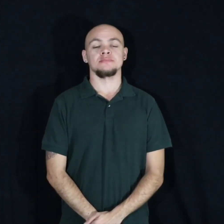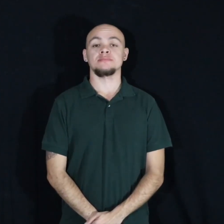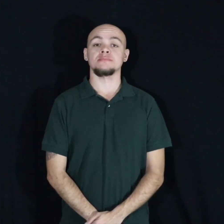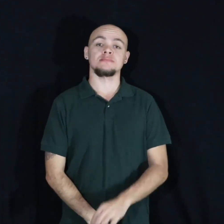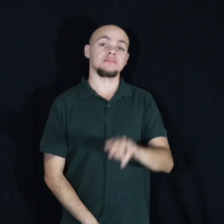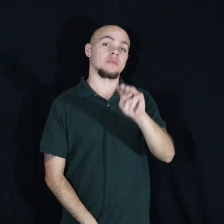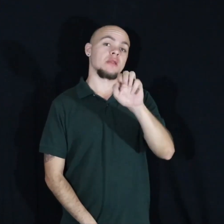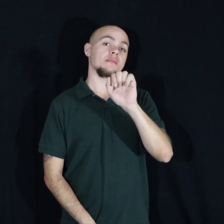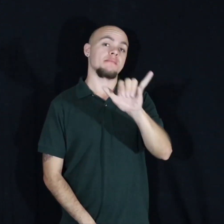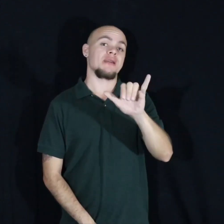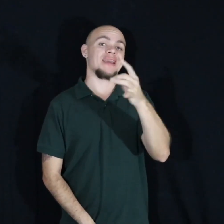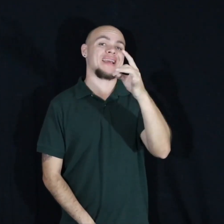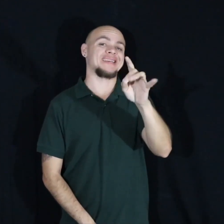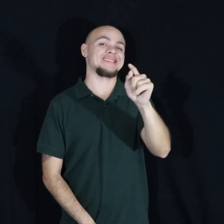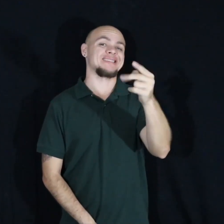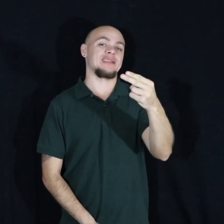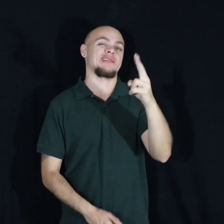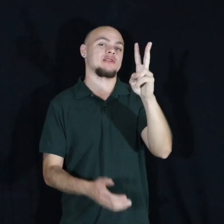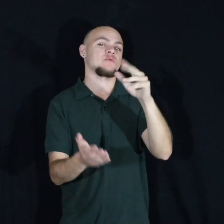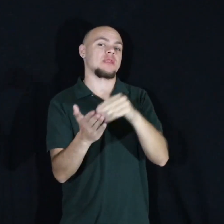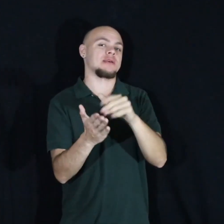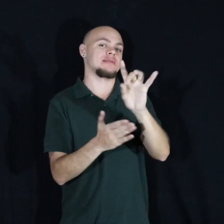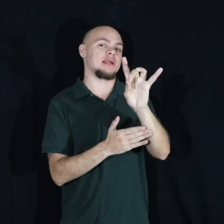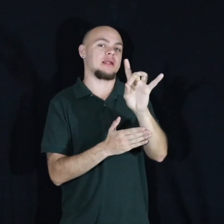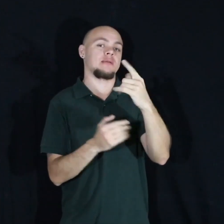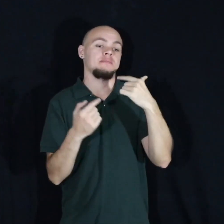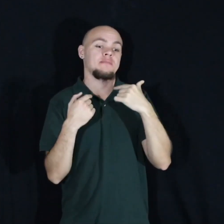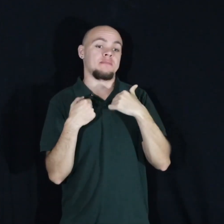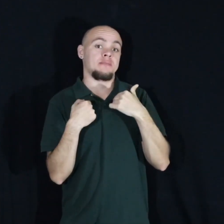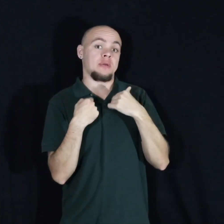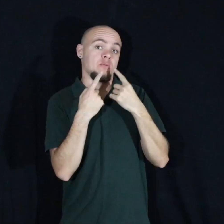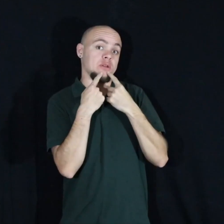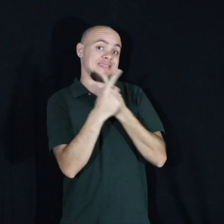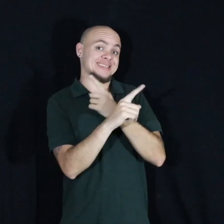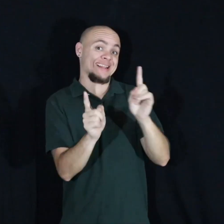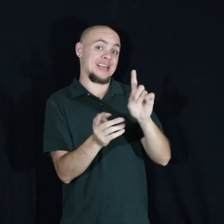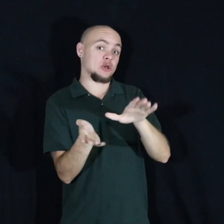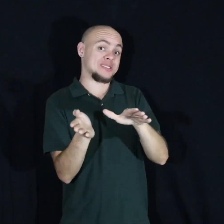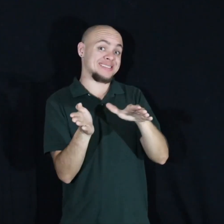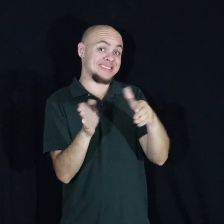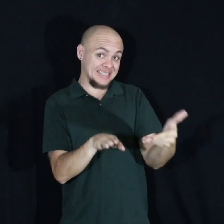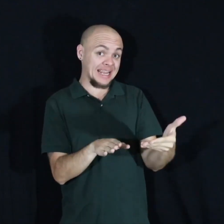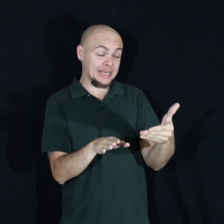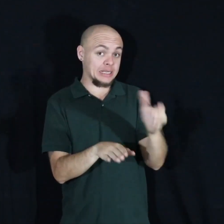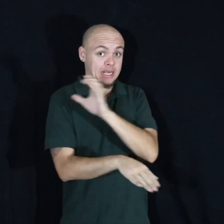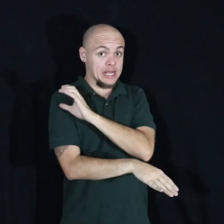On May 18th of 2008, I was pronounced clinically dead.